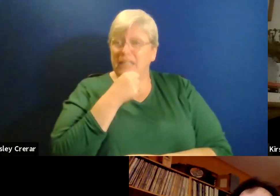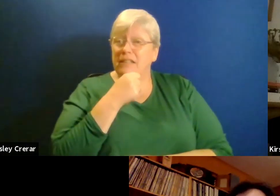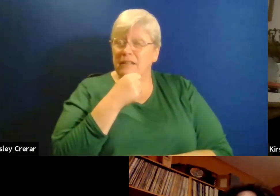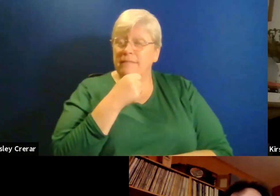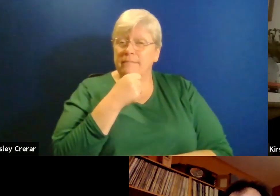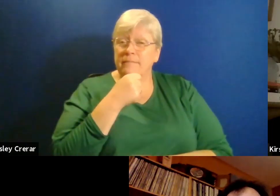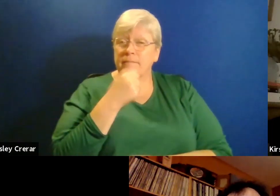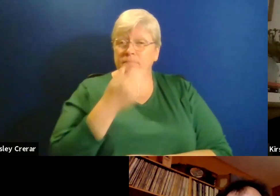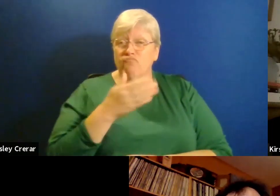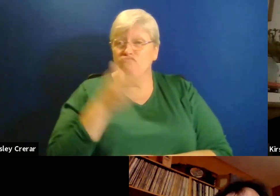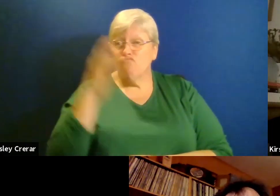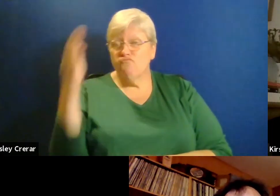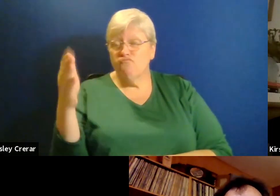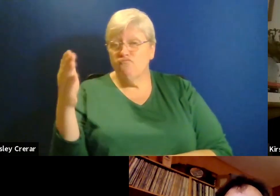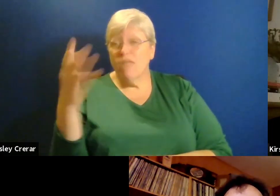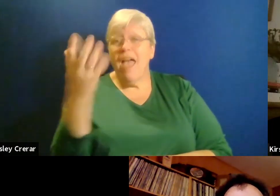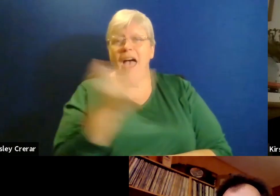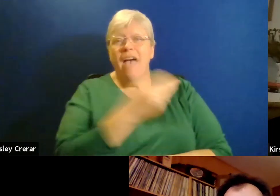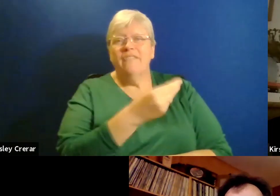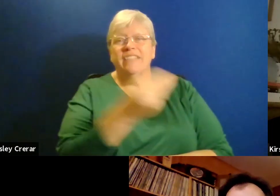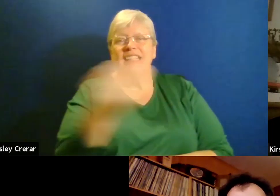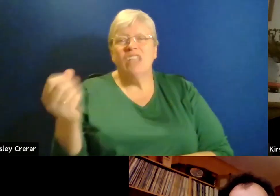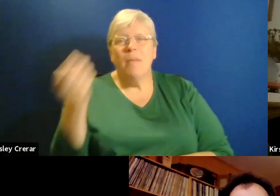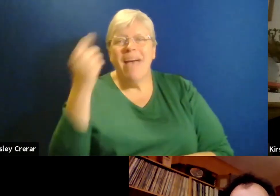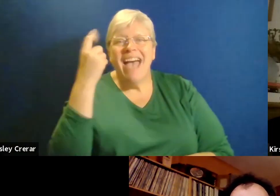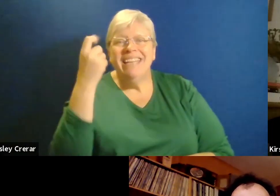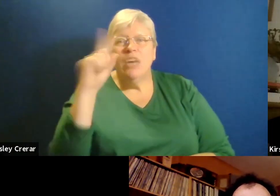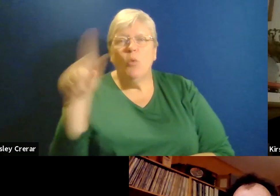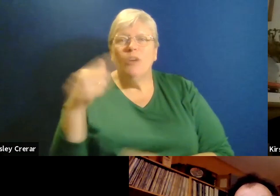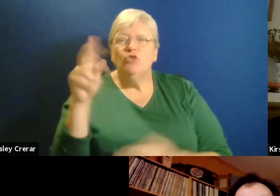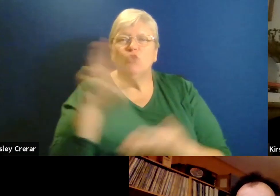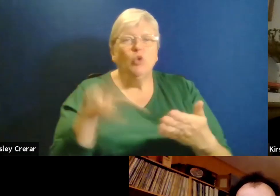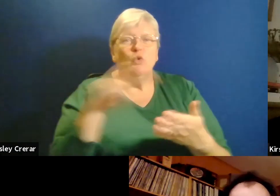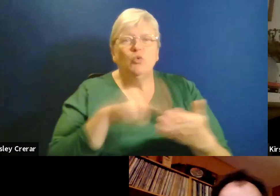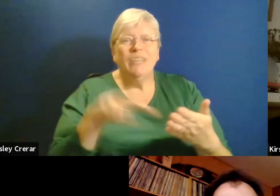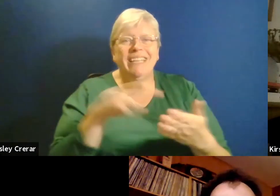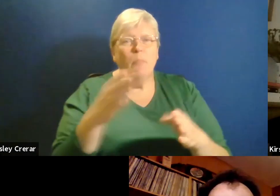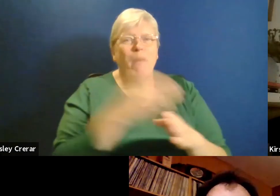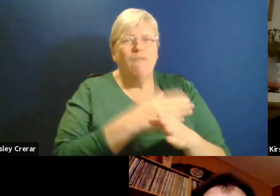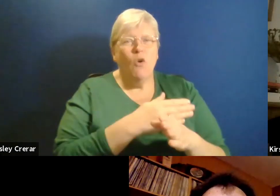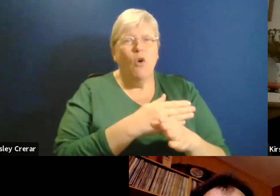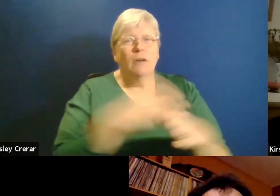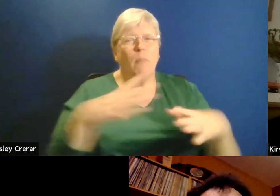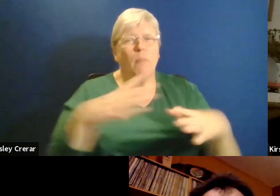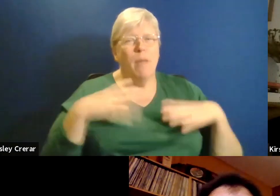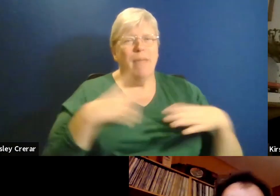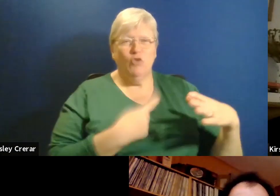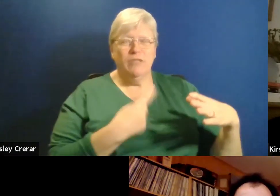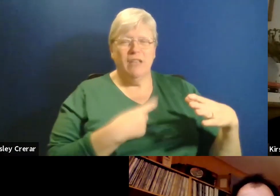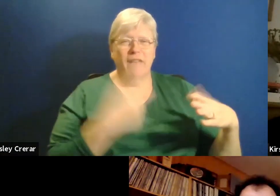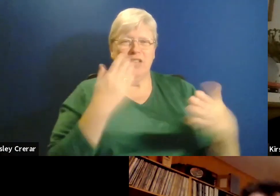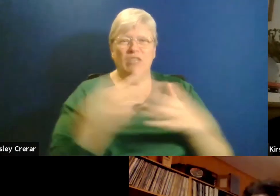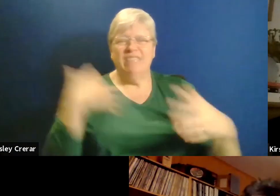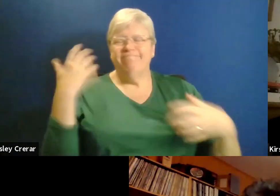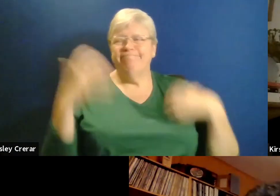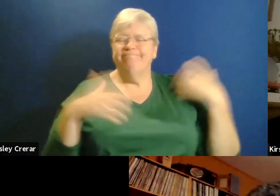you're going along, have some idea of what you're going to read in beforehand. It's really irritating if somebody